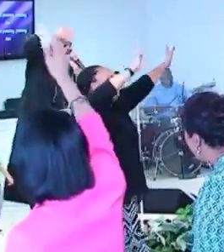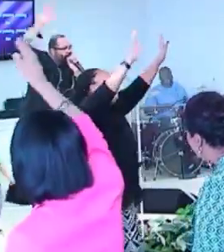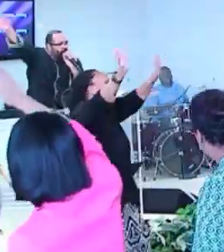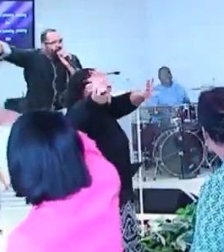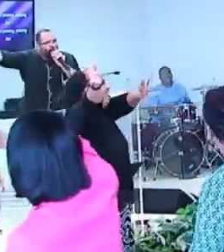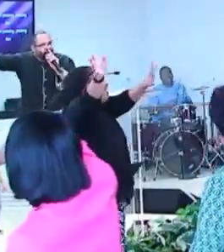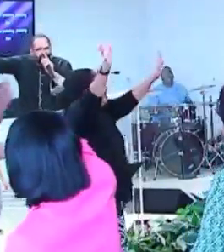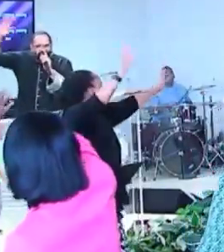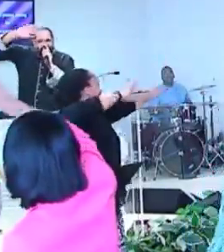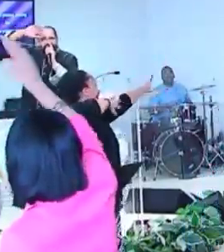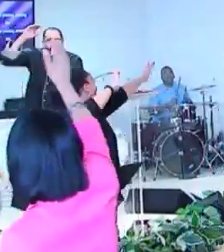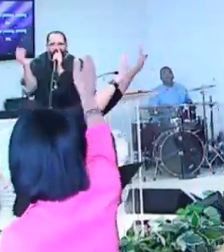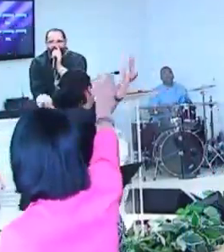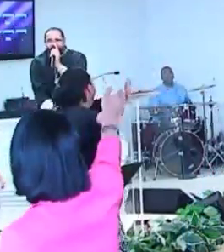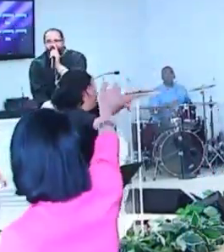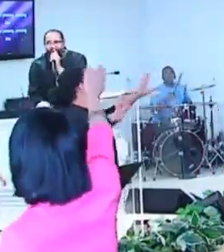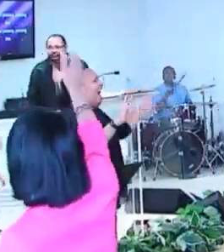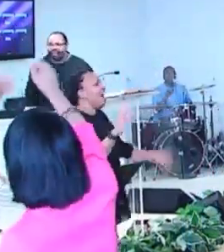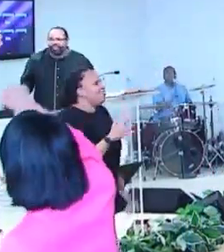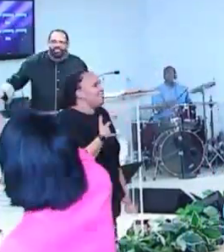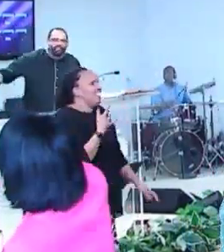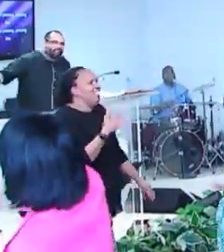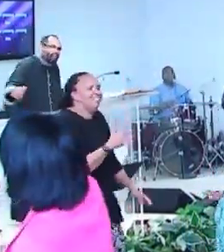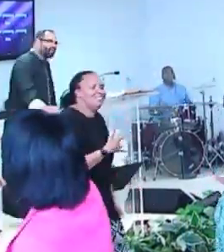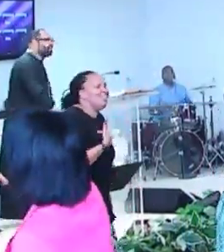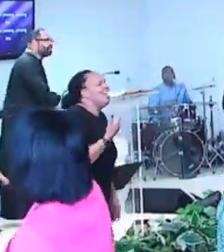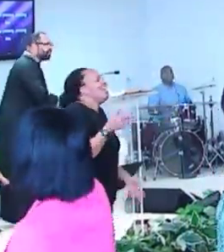lead him. I feel.